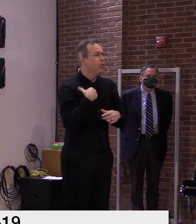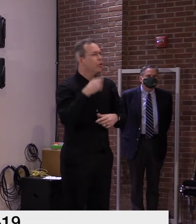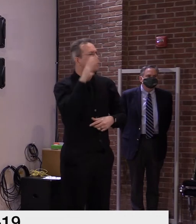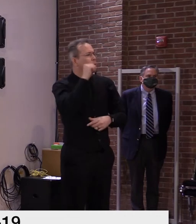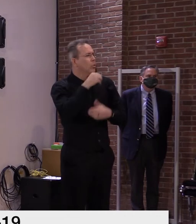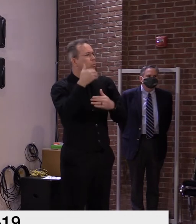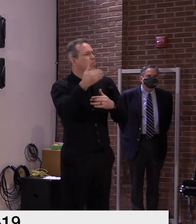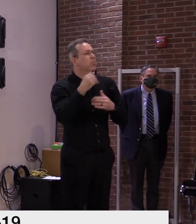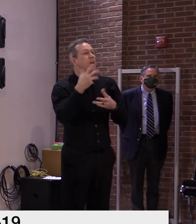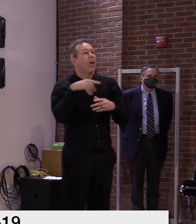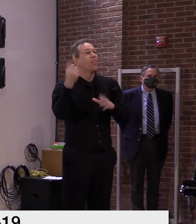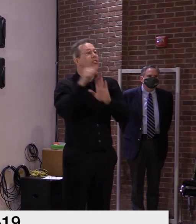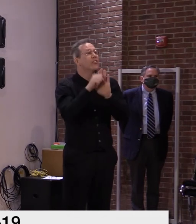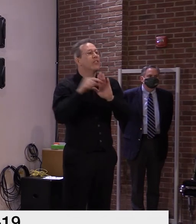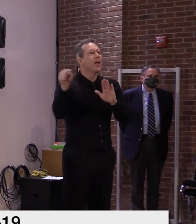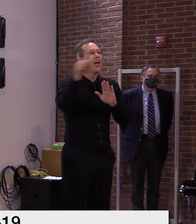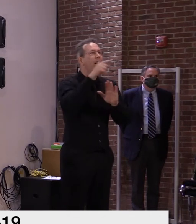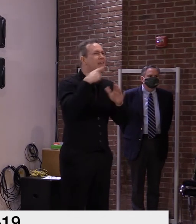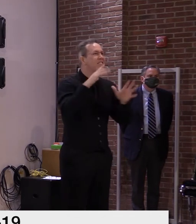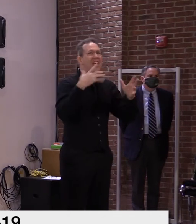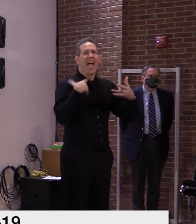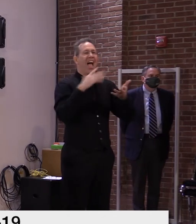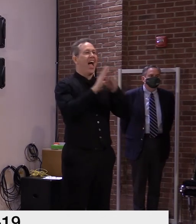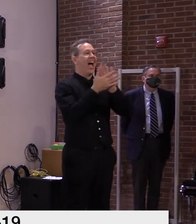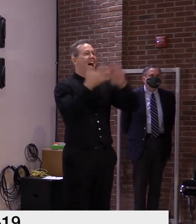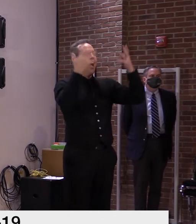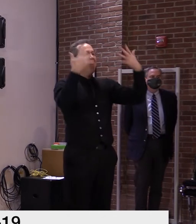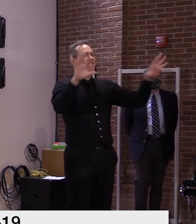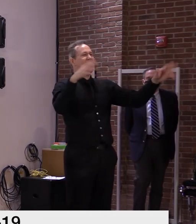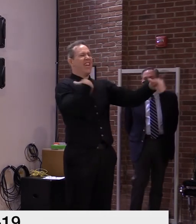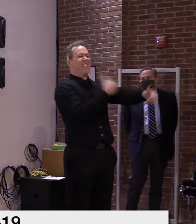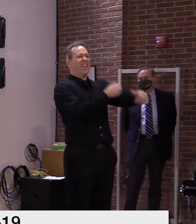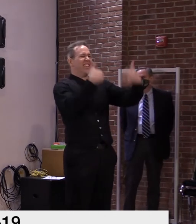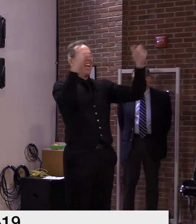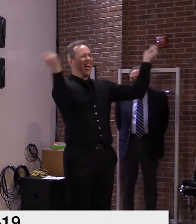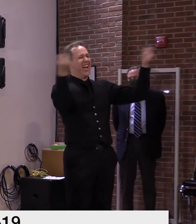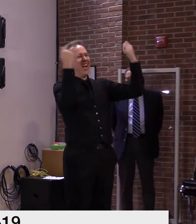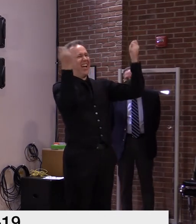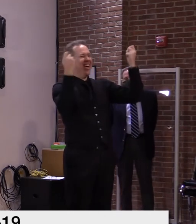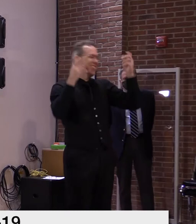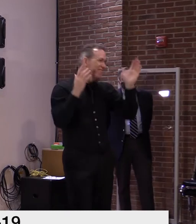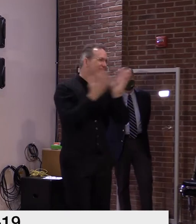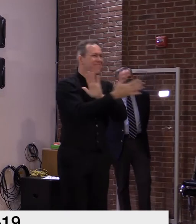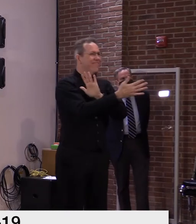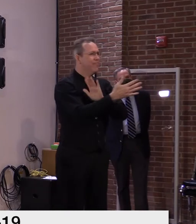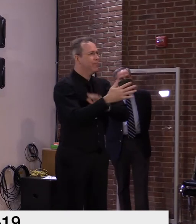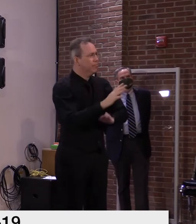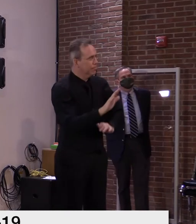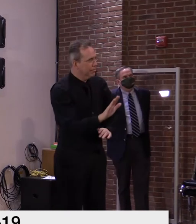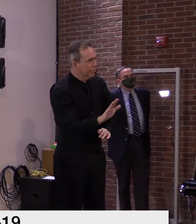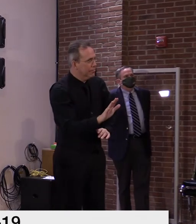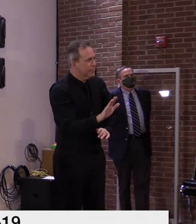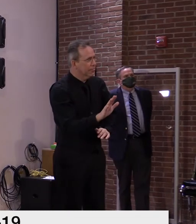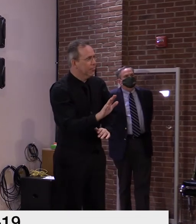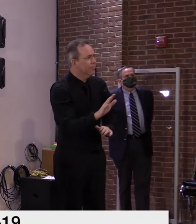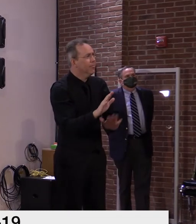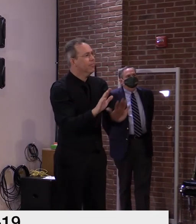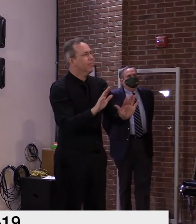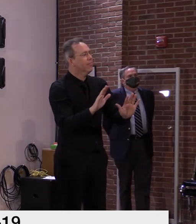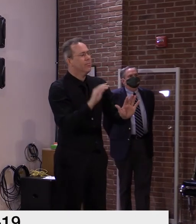off on some of our restrictions. There have been talks in some states of eliminating their mask mandates.